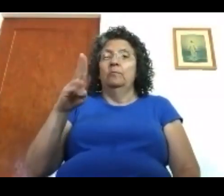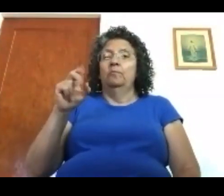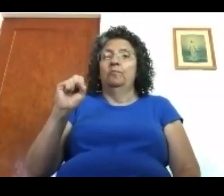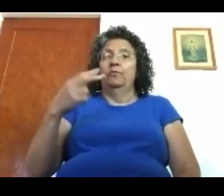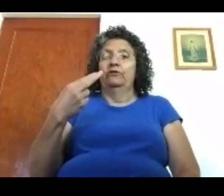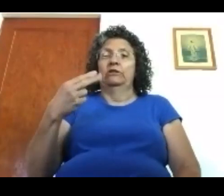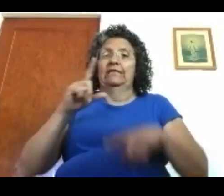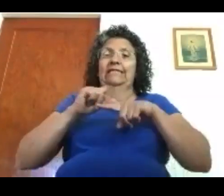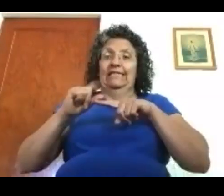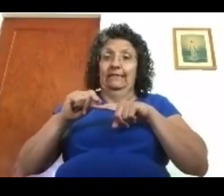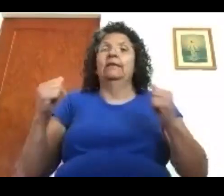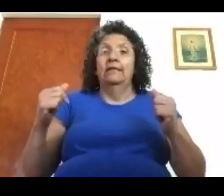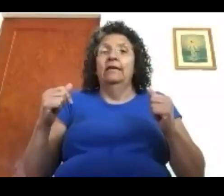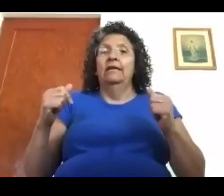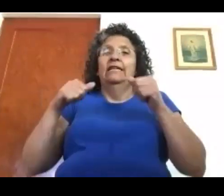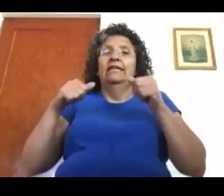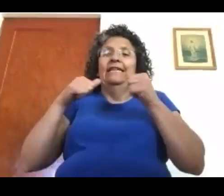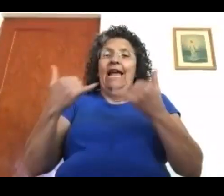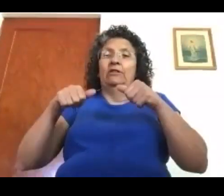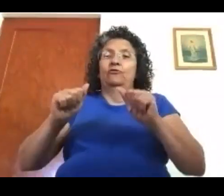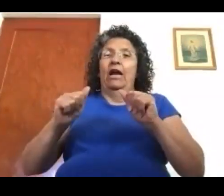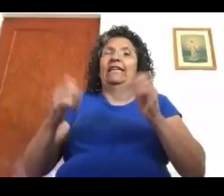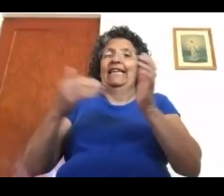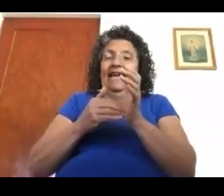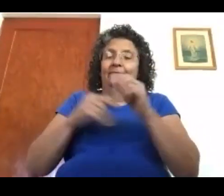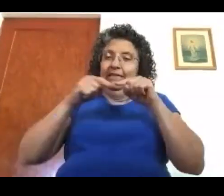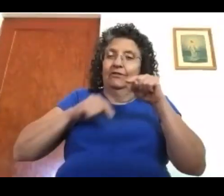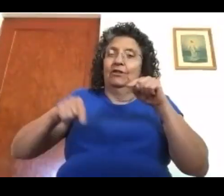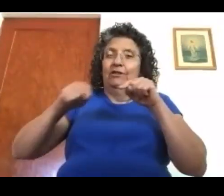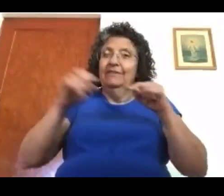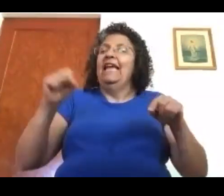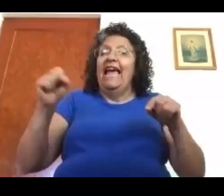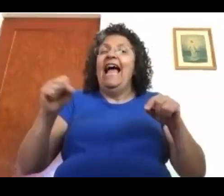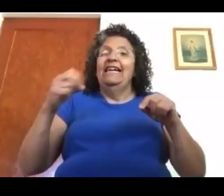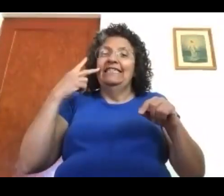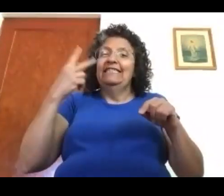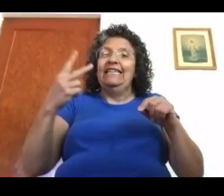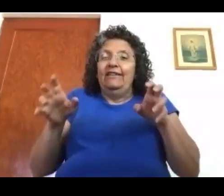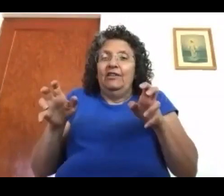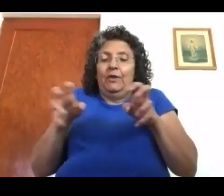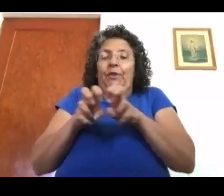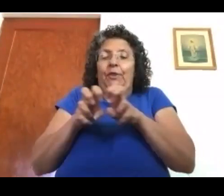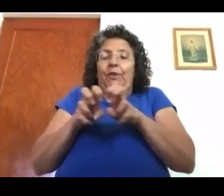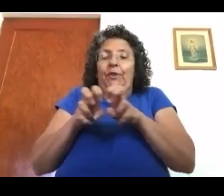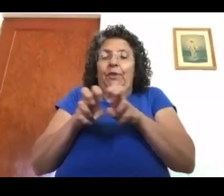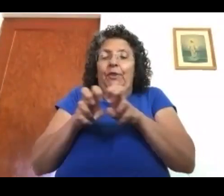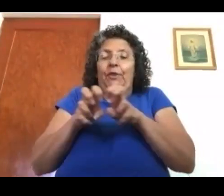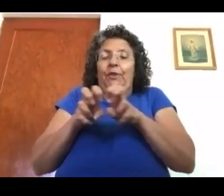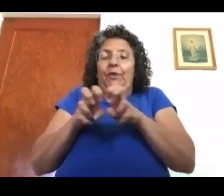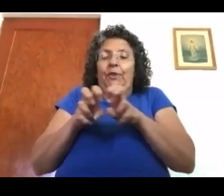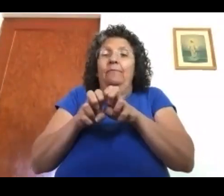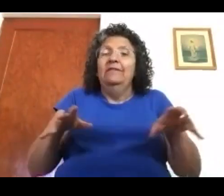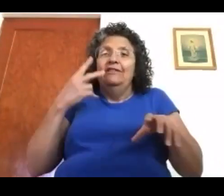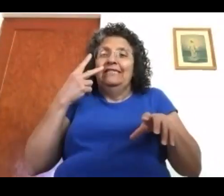circle. Yeah, so I started out with them thicker and closer together so you can really see the space. Maybe a triangle?